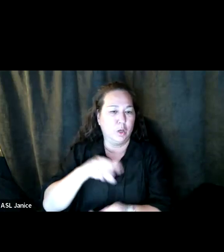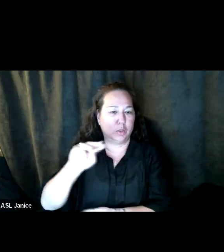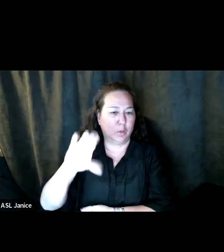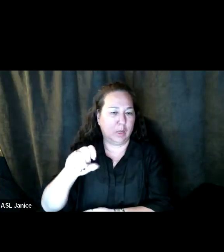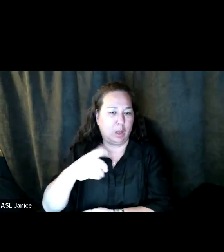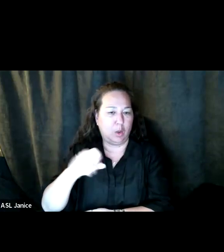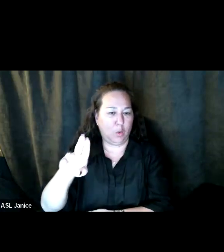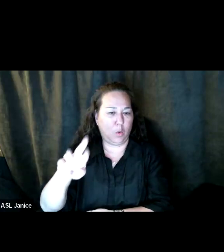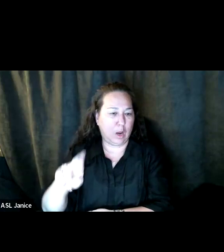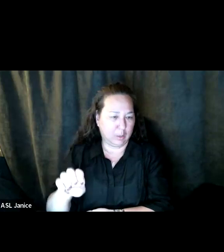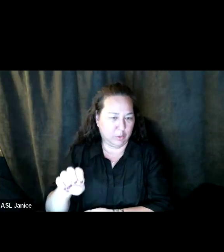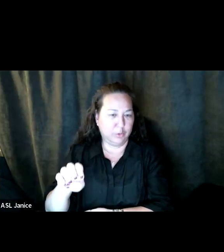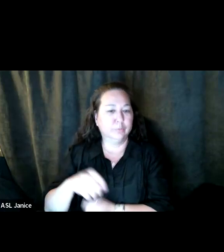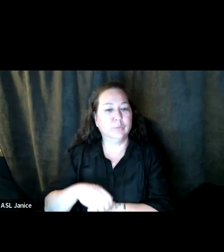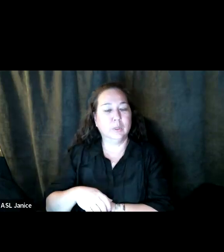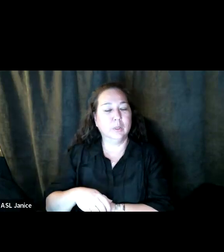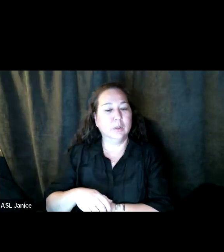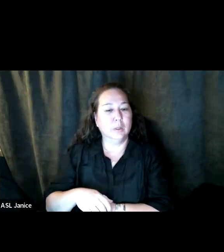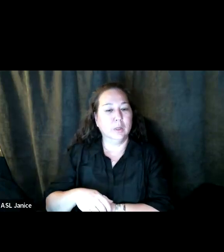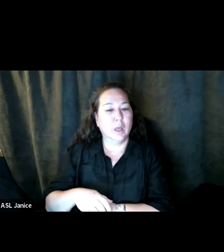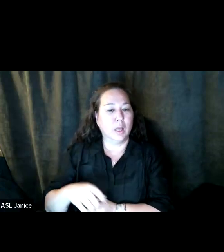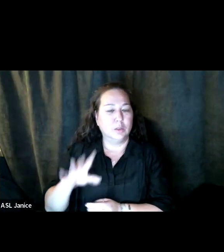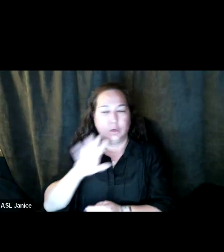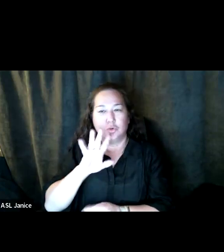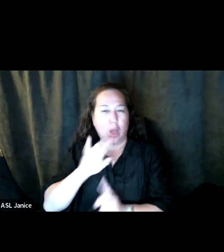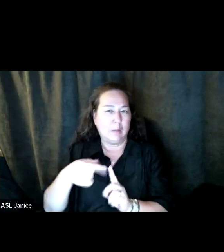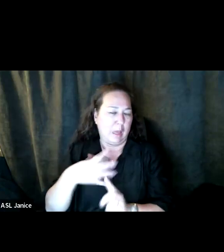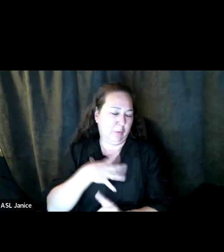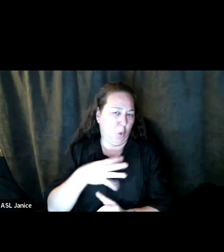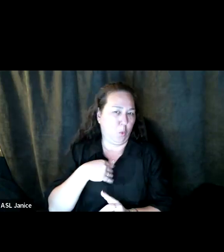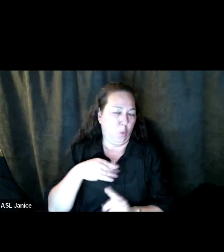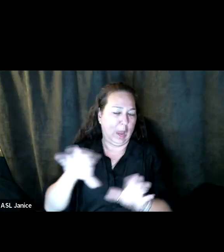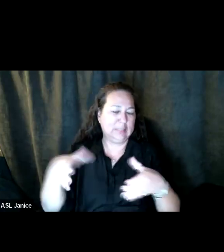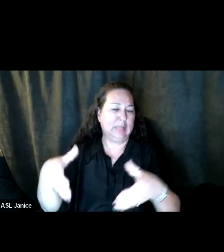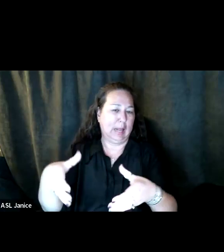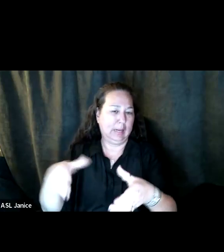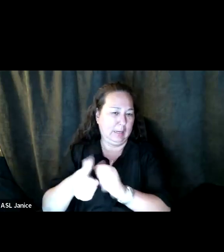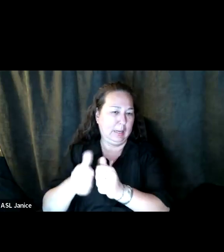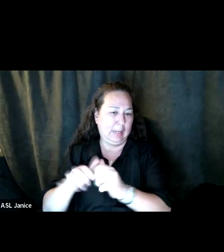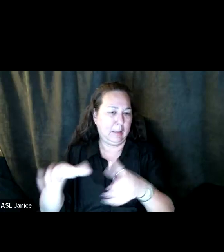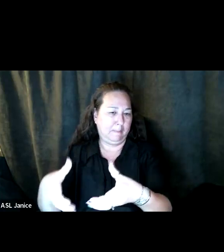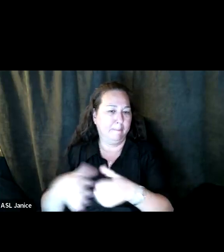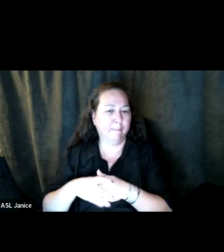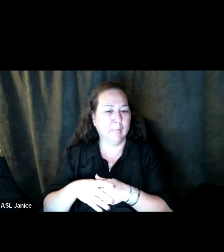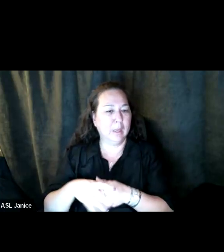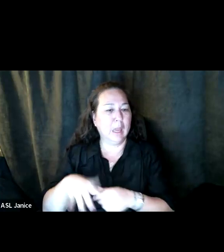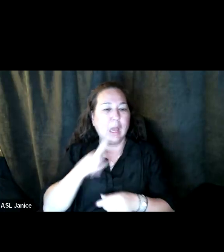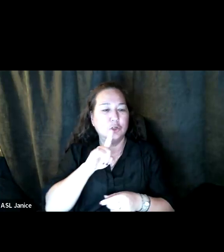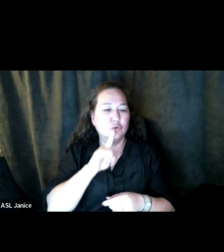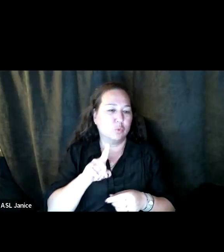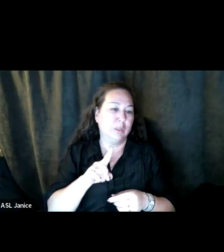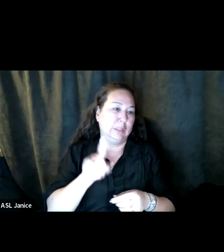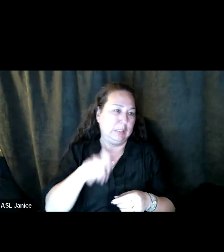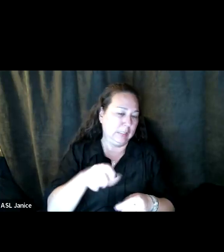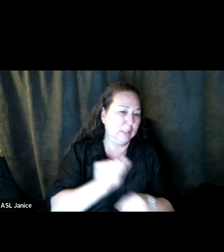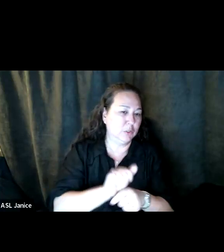It is clear from what we've heard today and before, the stadium needs work, and that's why it's so exciting that your capital budget includes $50 million